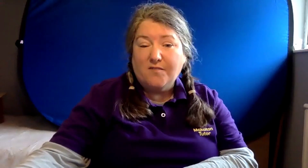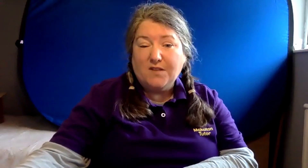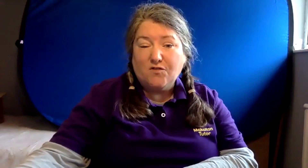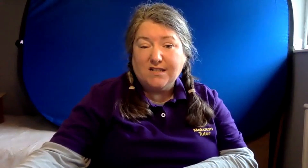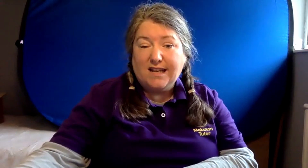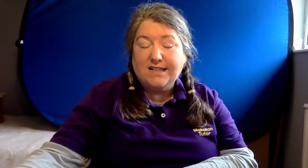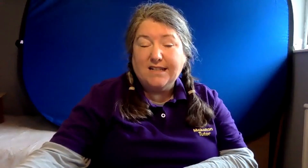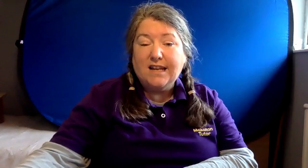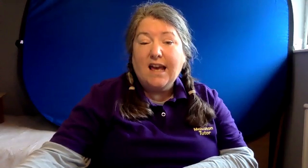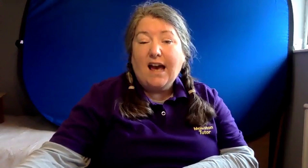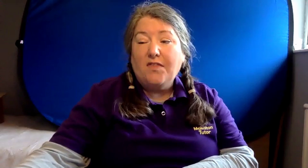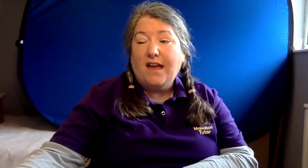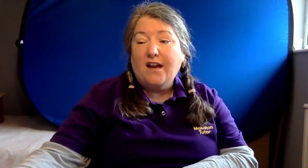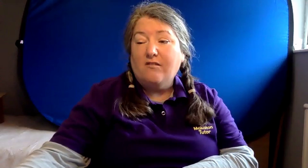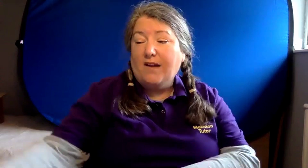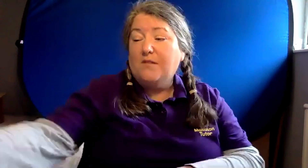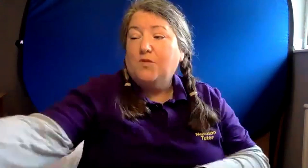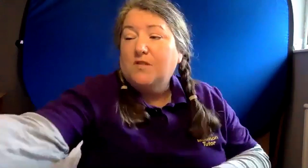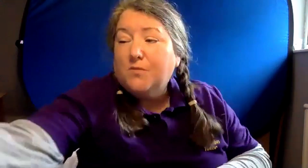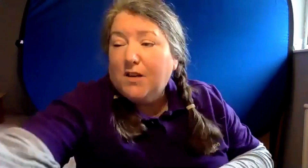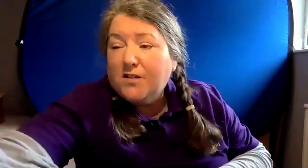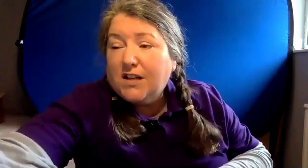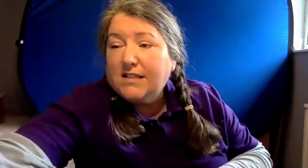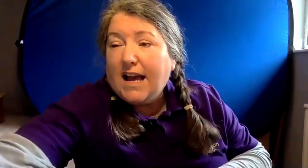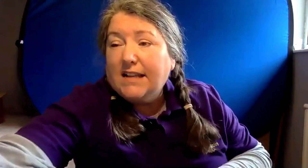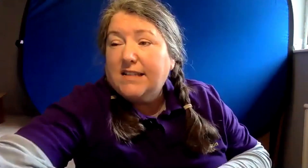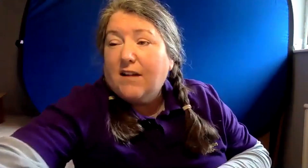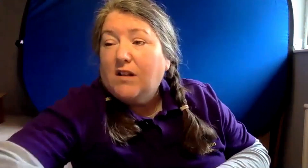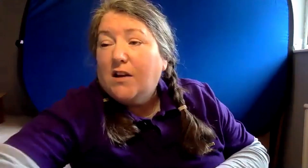been translated, and they are available to purchase and download.